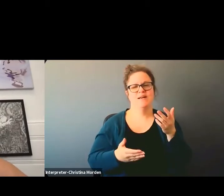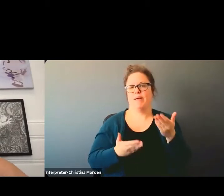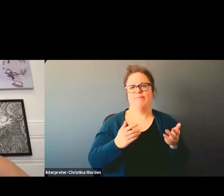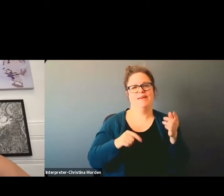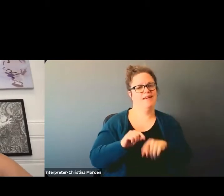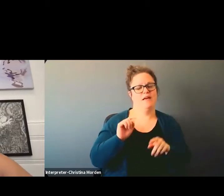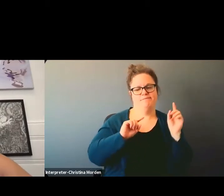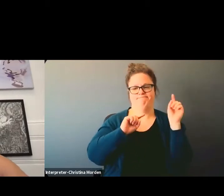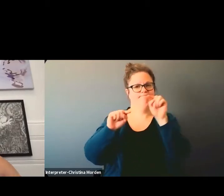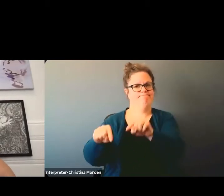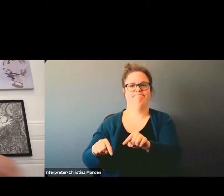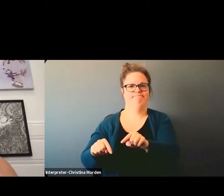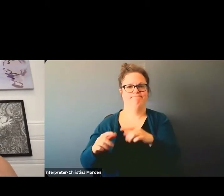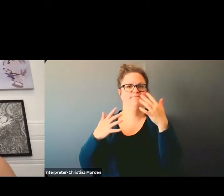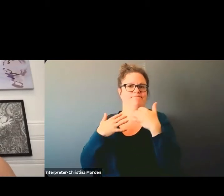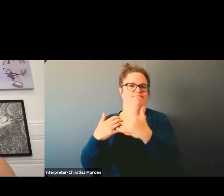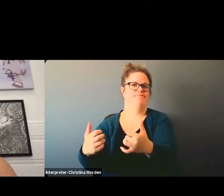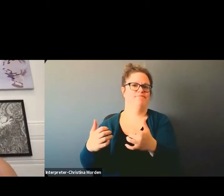person.